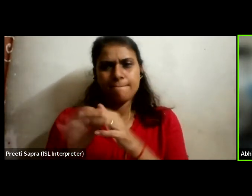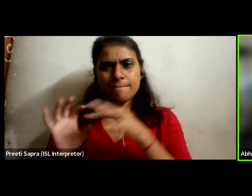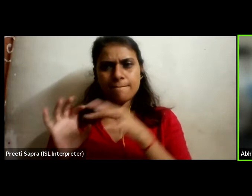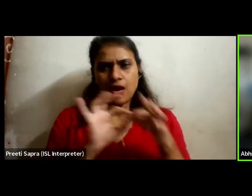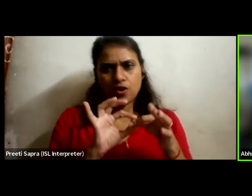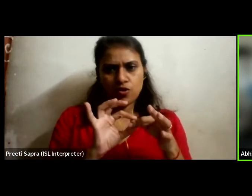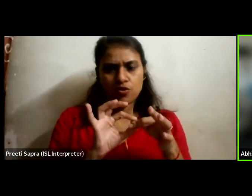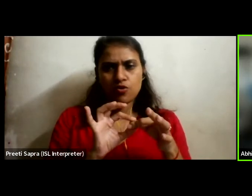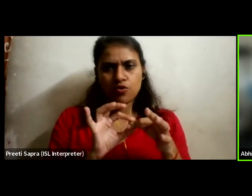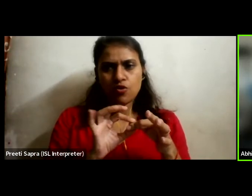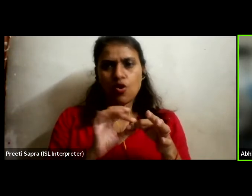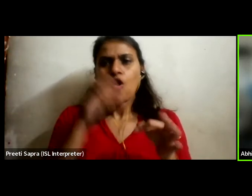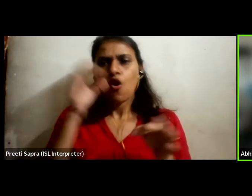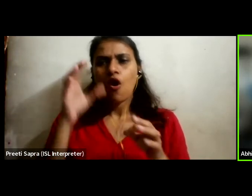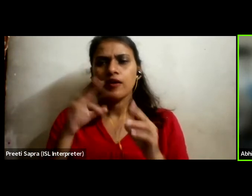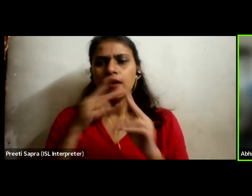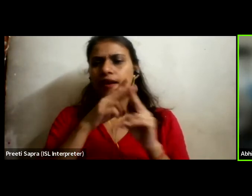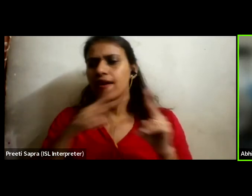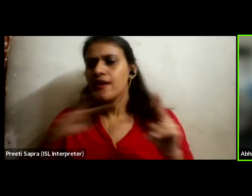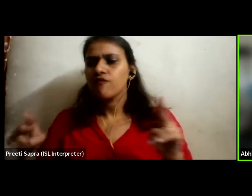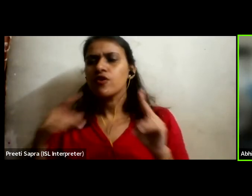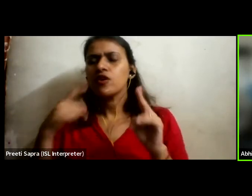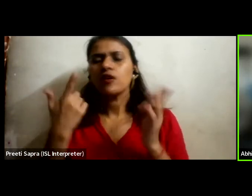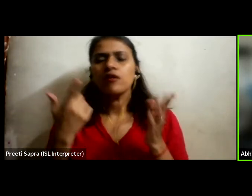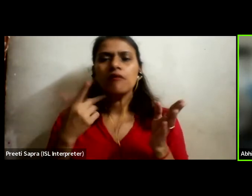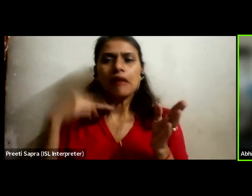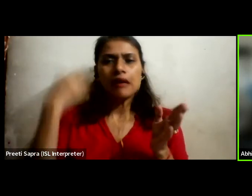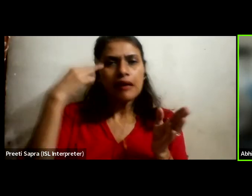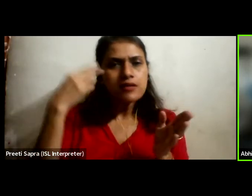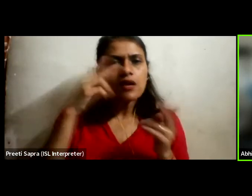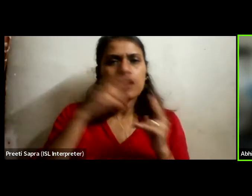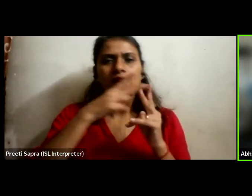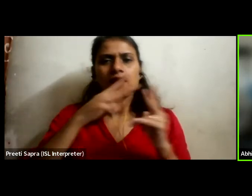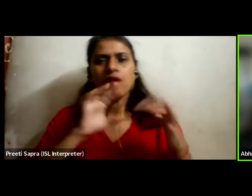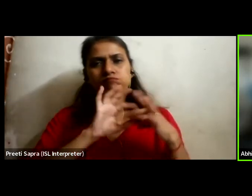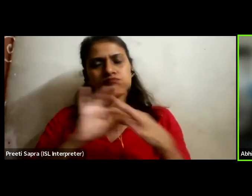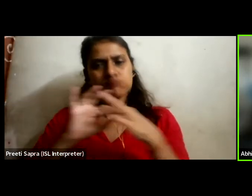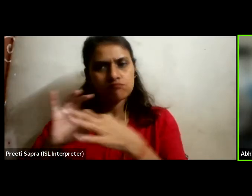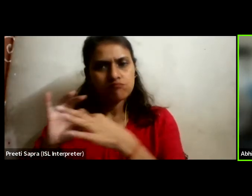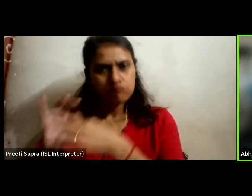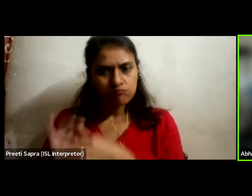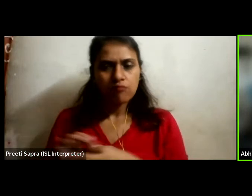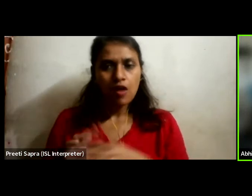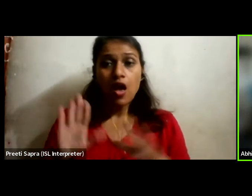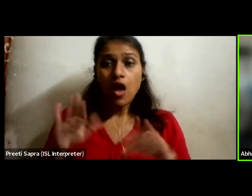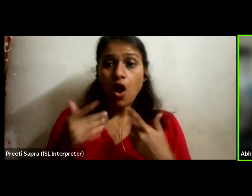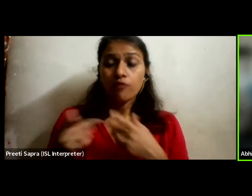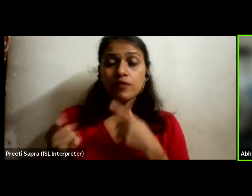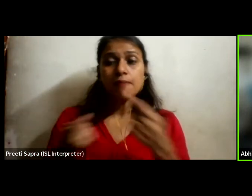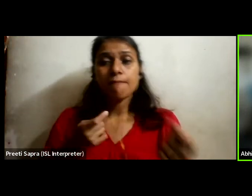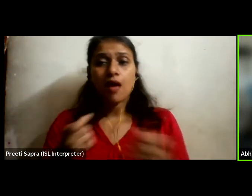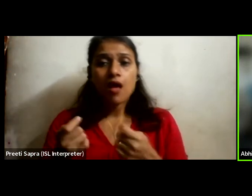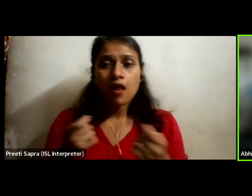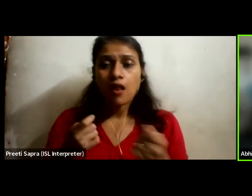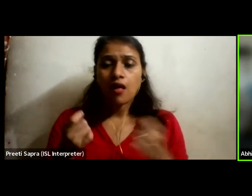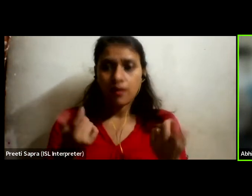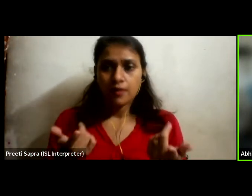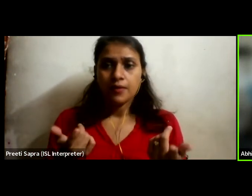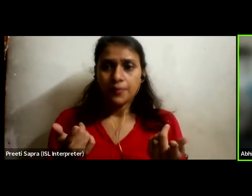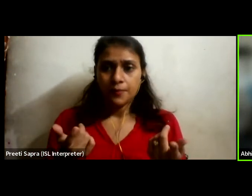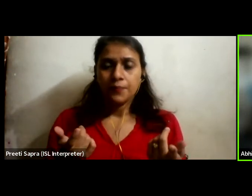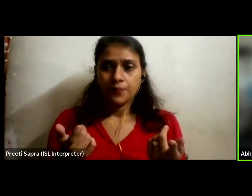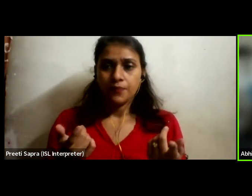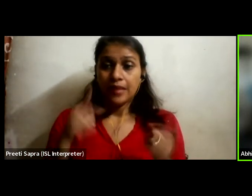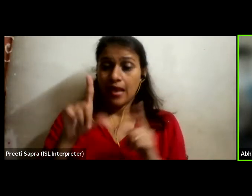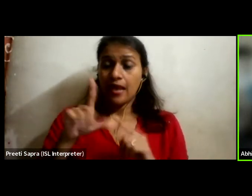contextual factors. And I think you alluded to this at the start as well, in terms of how these have been tailored based on